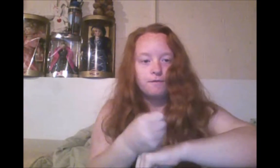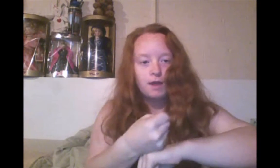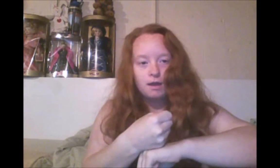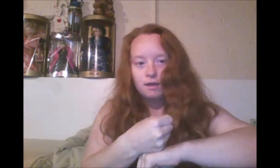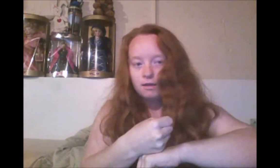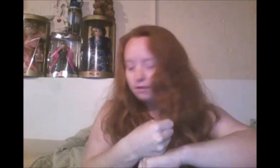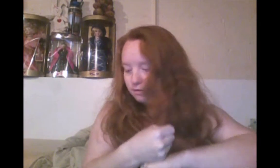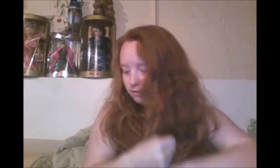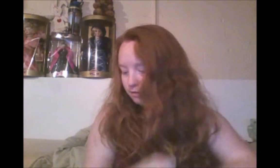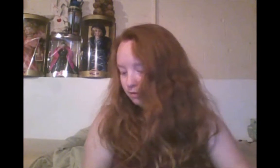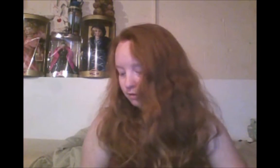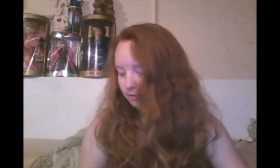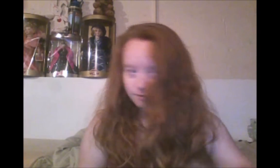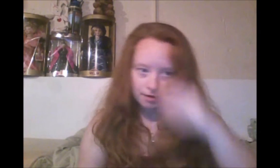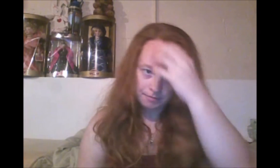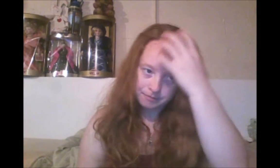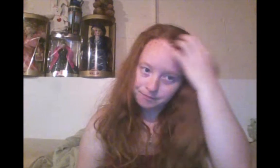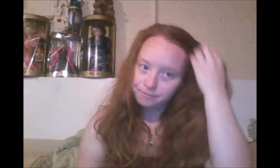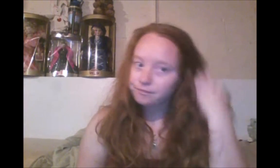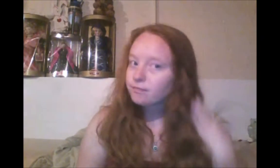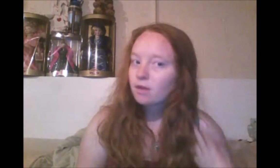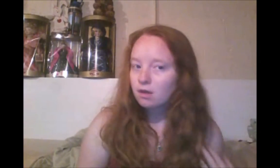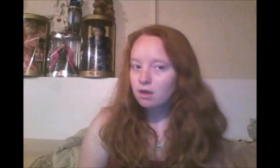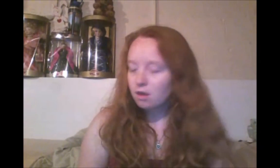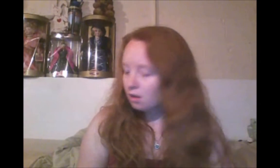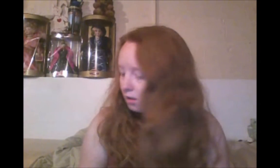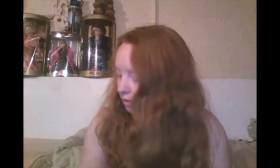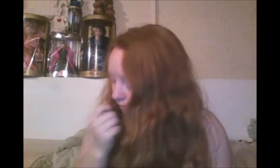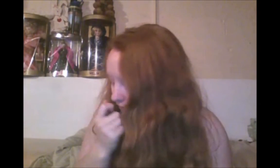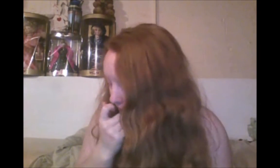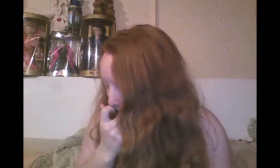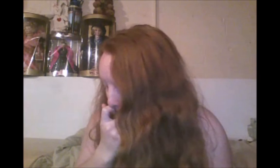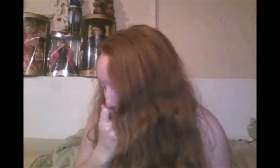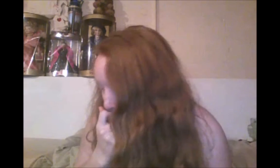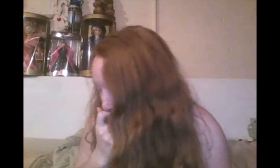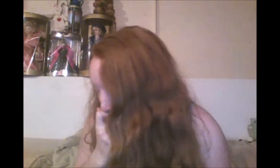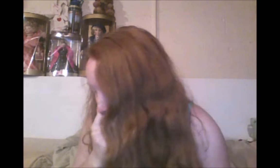Fly. Alright. Next one.